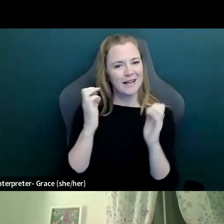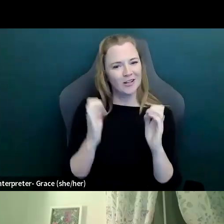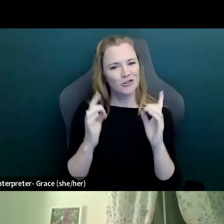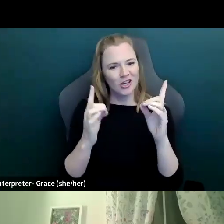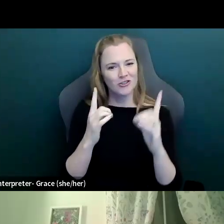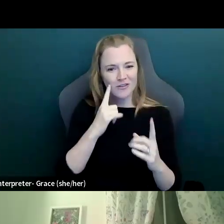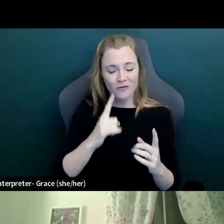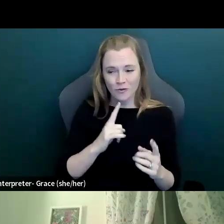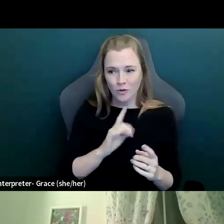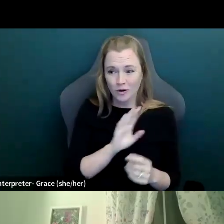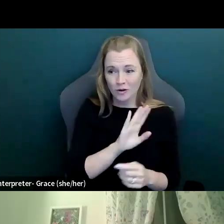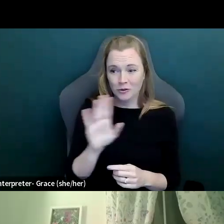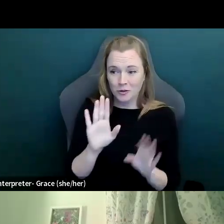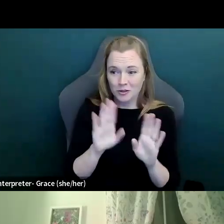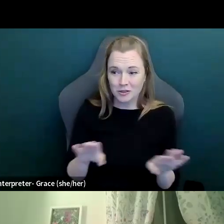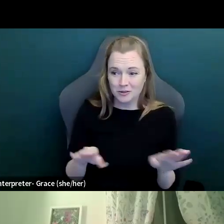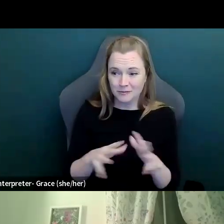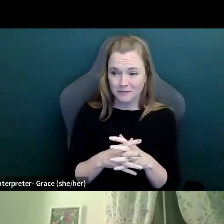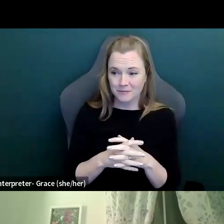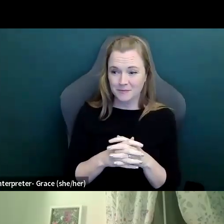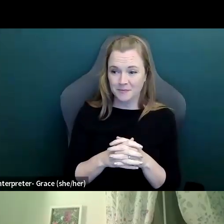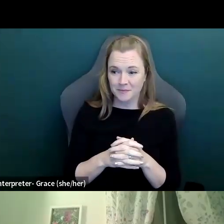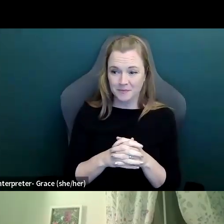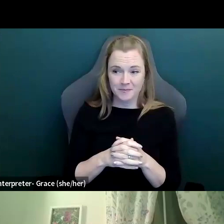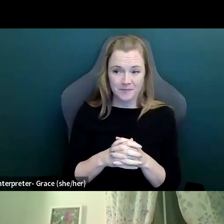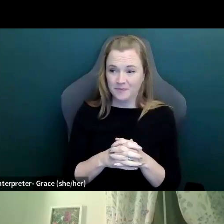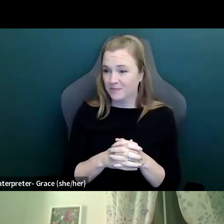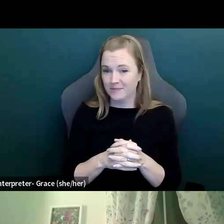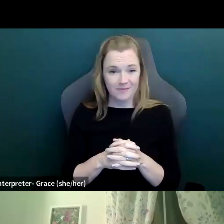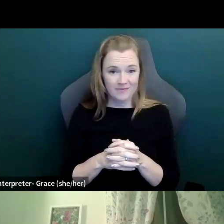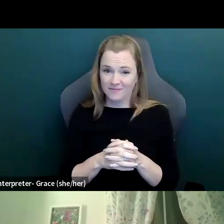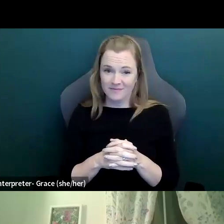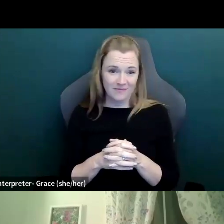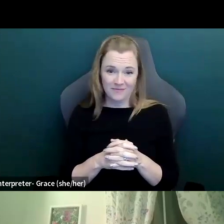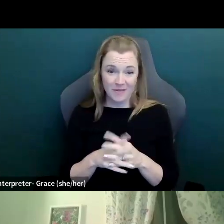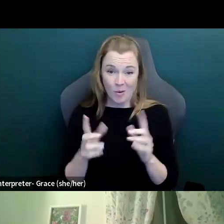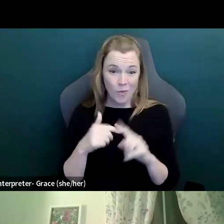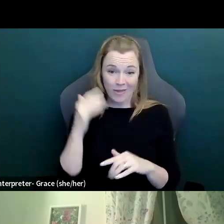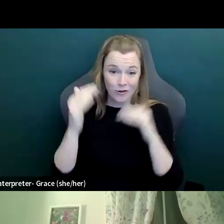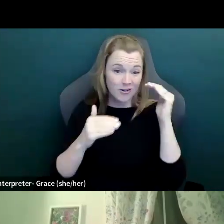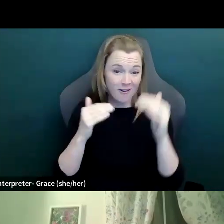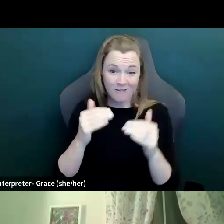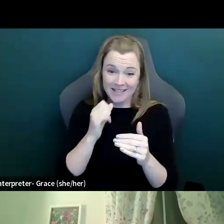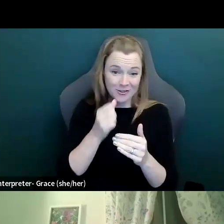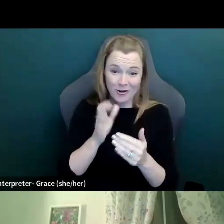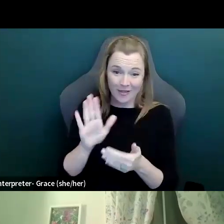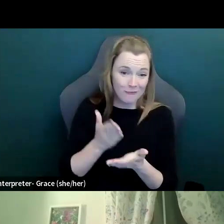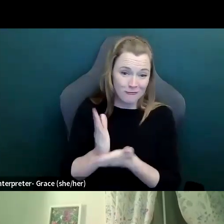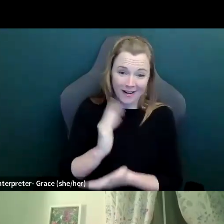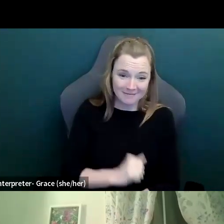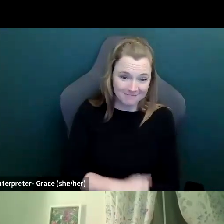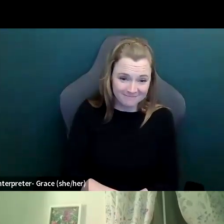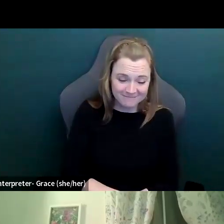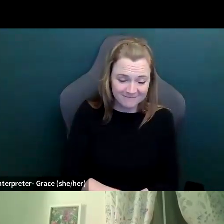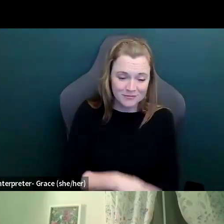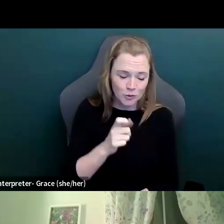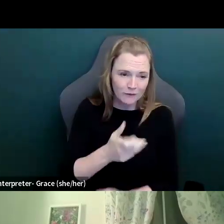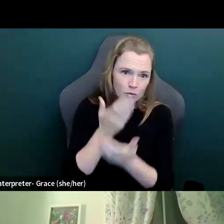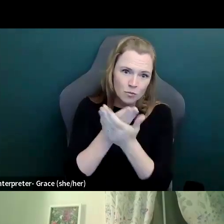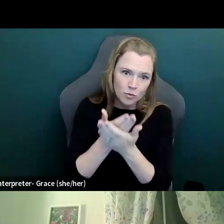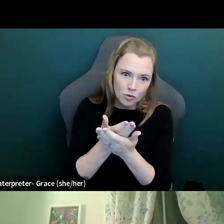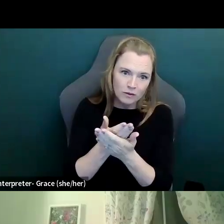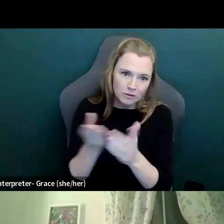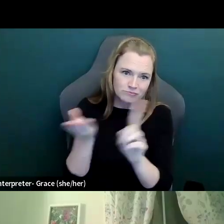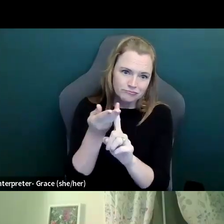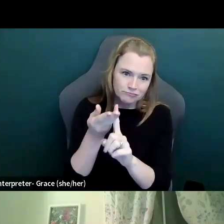child. And it's not an entitlement when they're an adult. You have to prove over and over